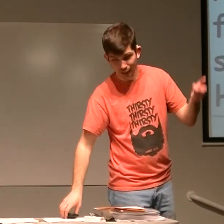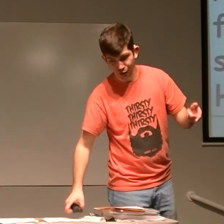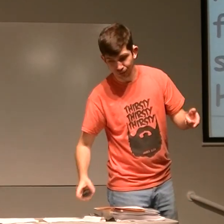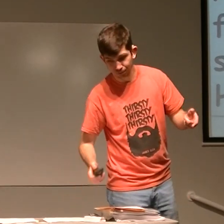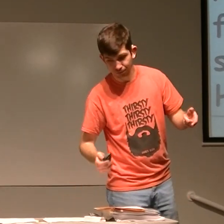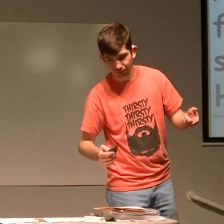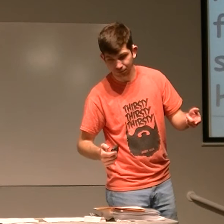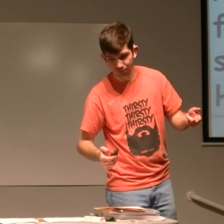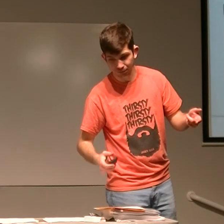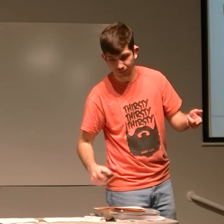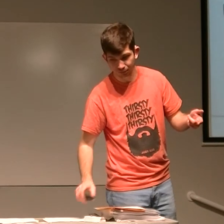later,